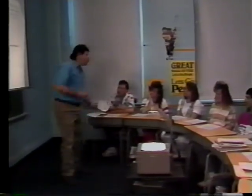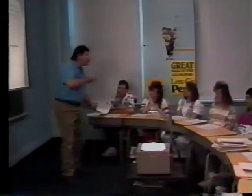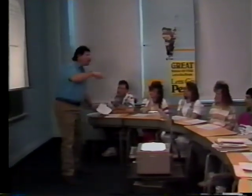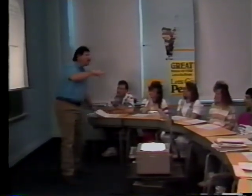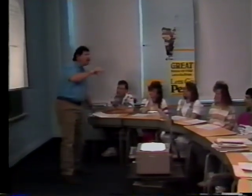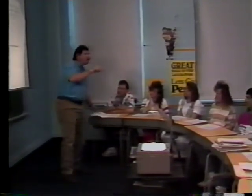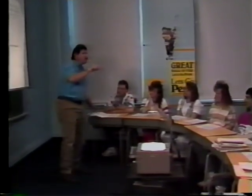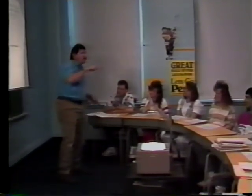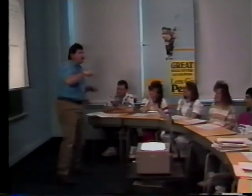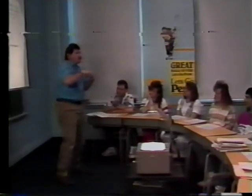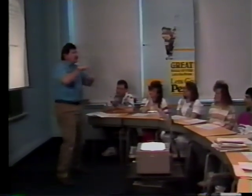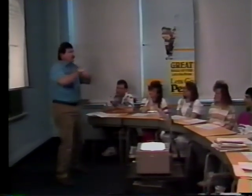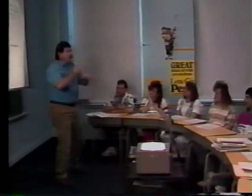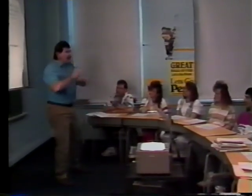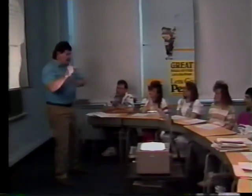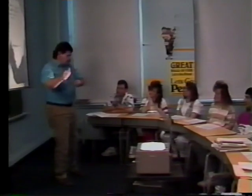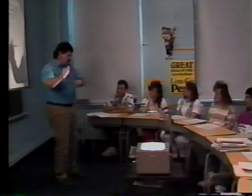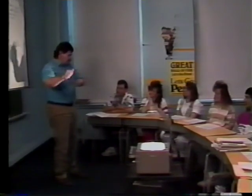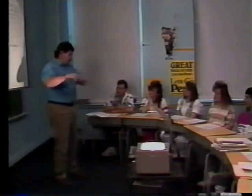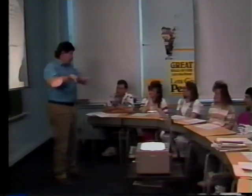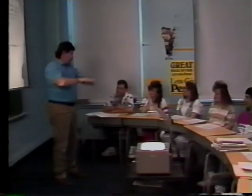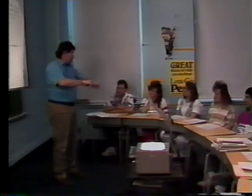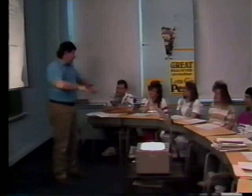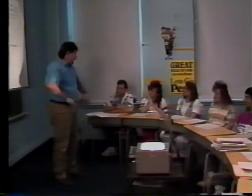What does he do to make himself stay?